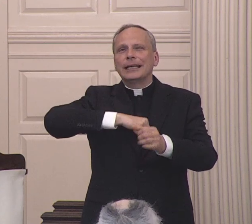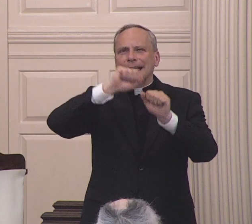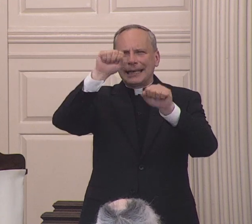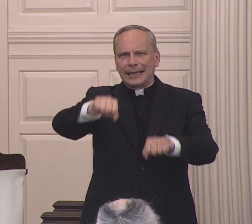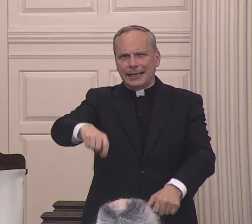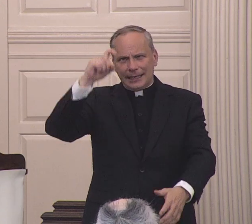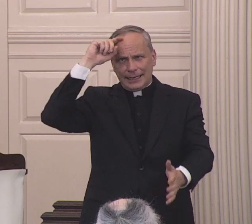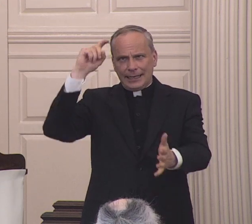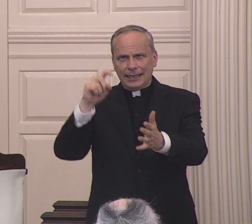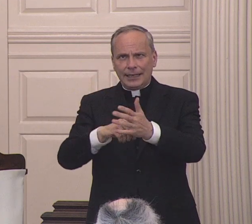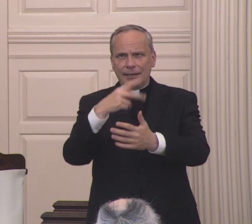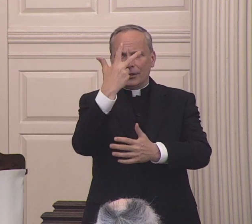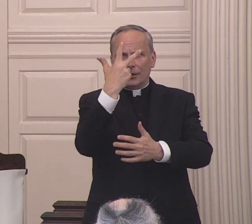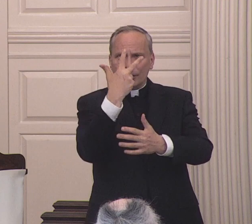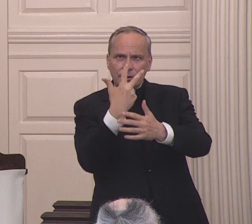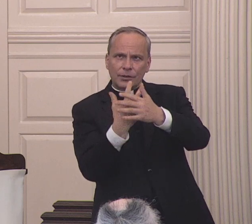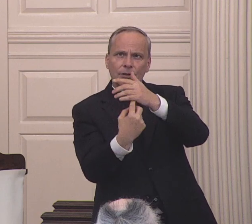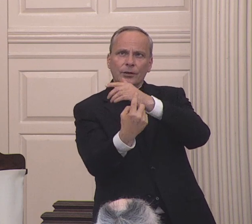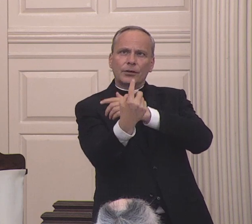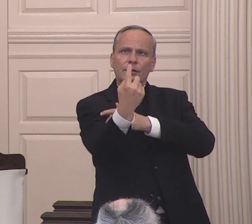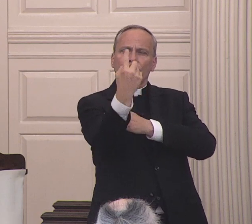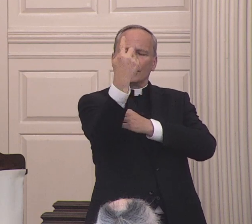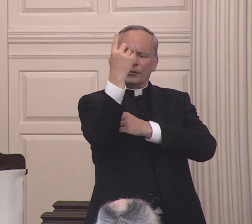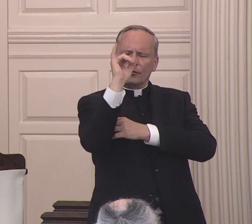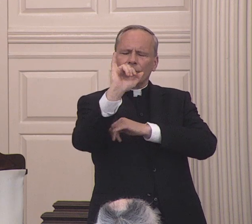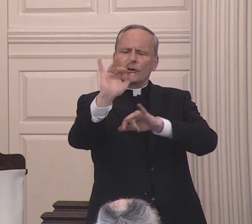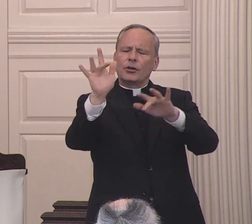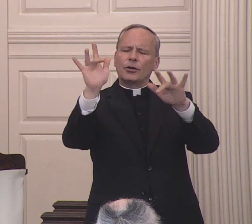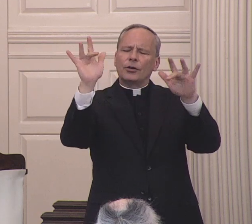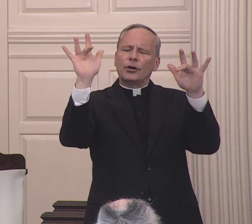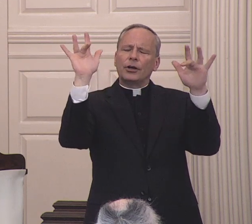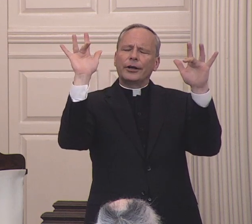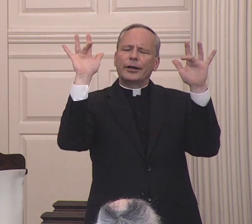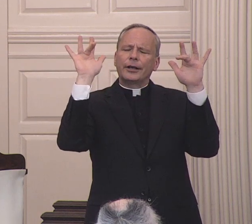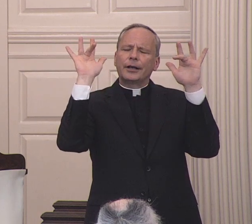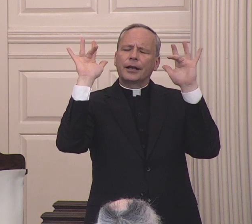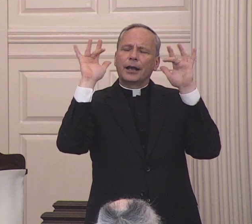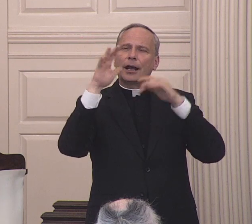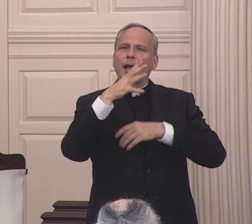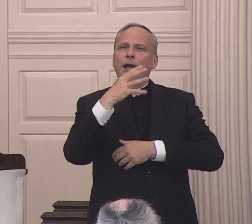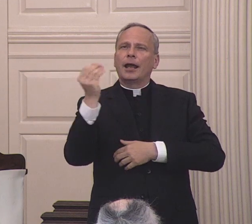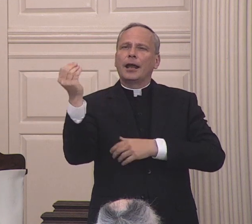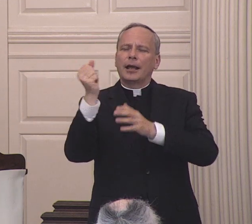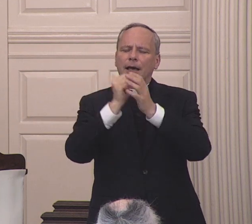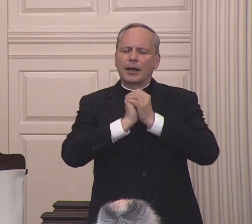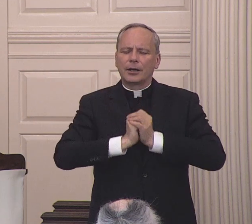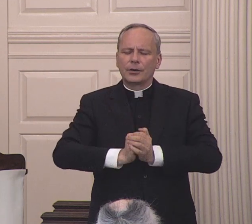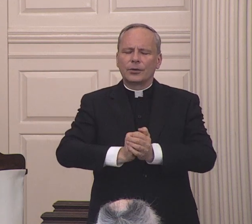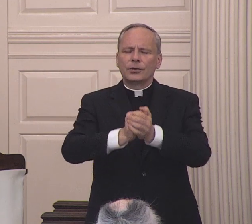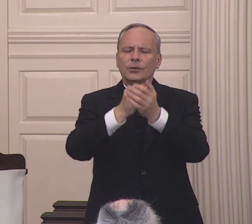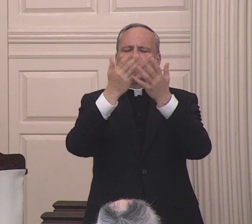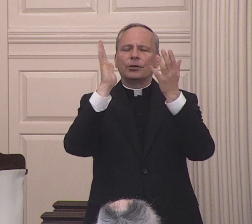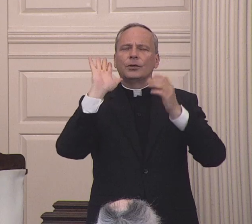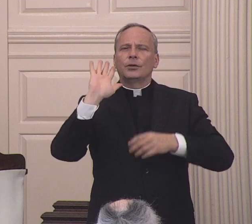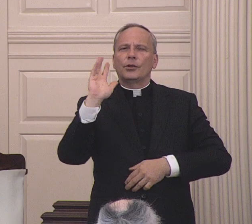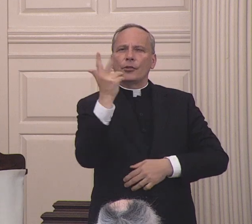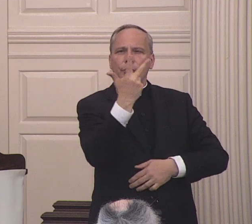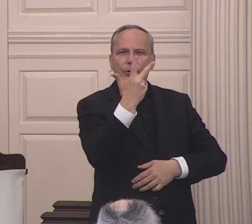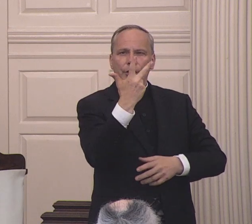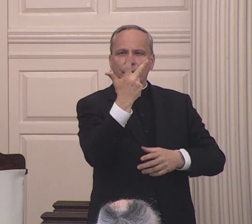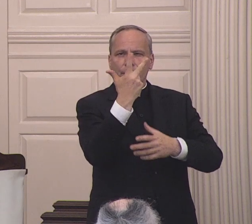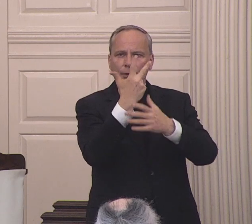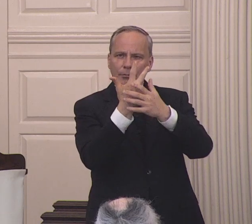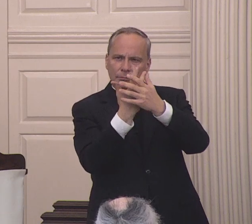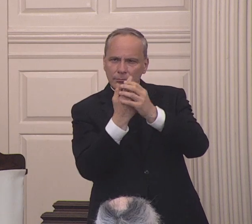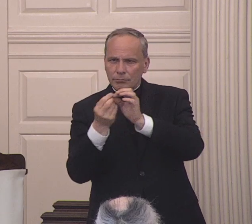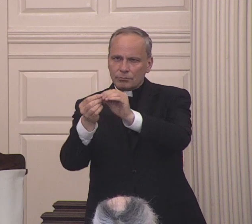Trinity of eternal glory, and adore your unity,